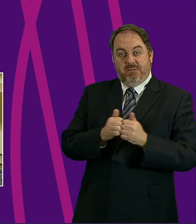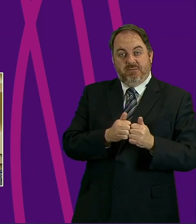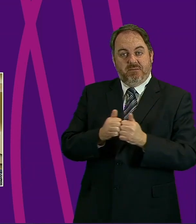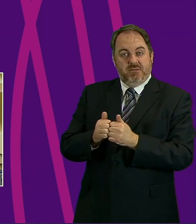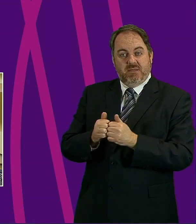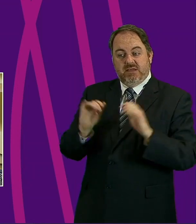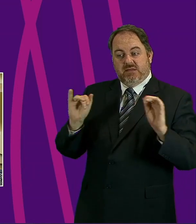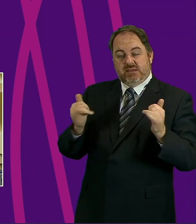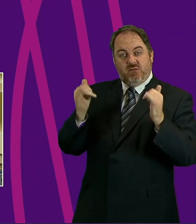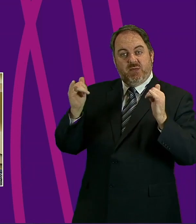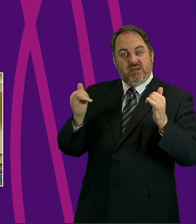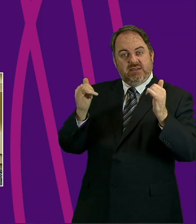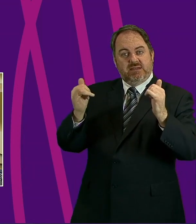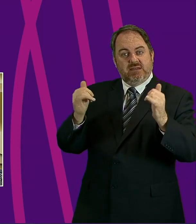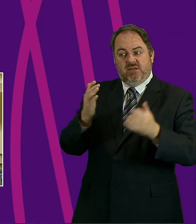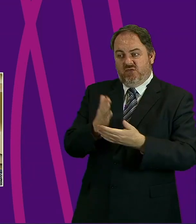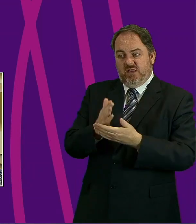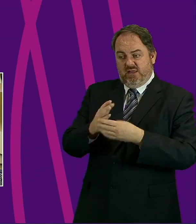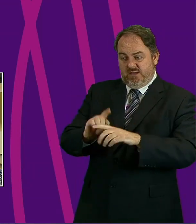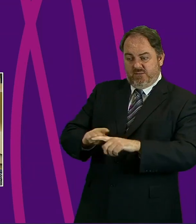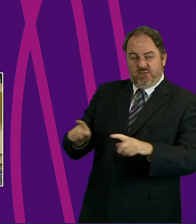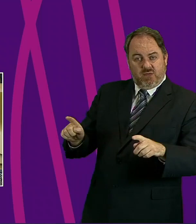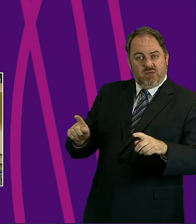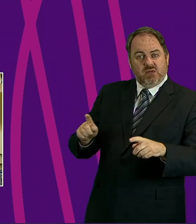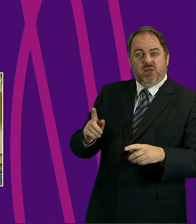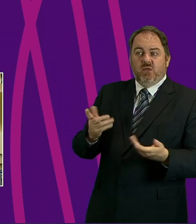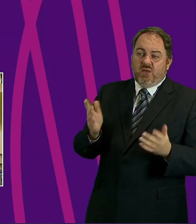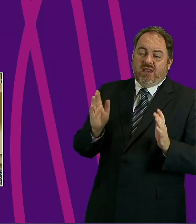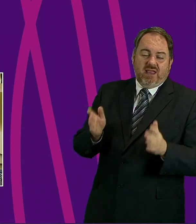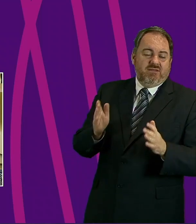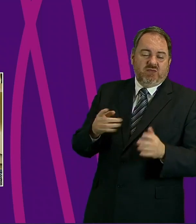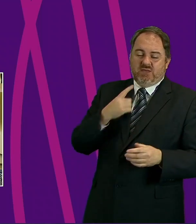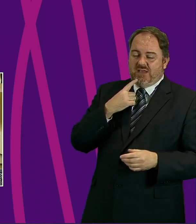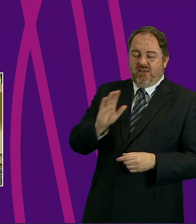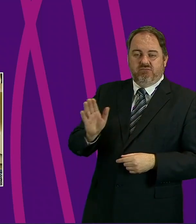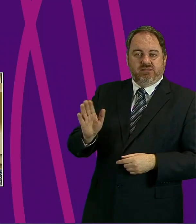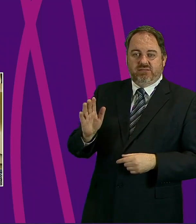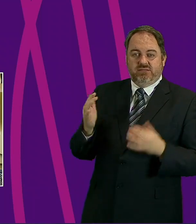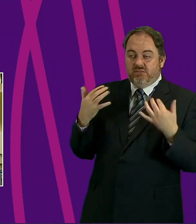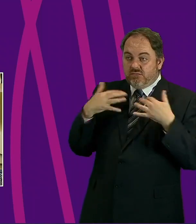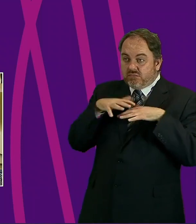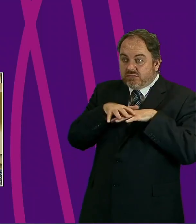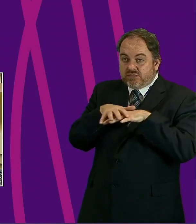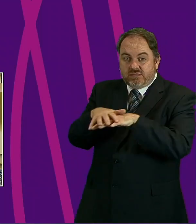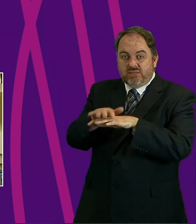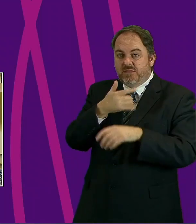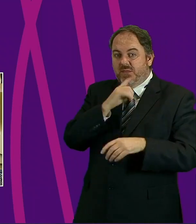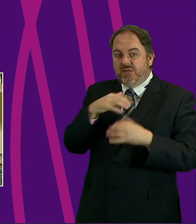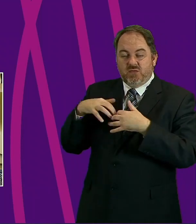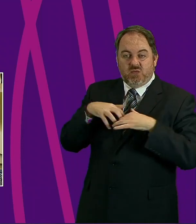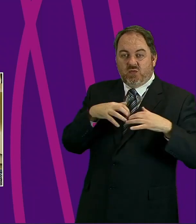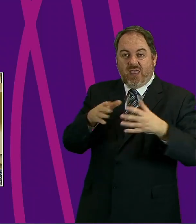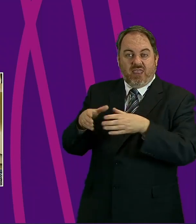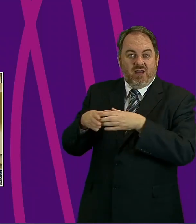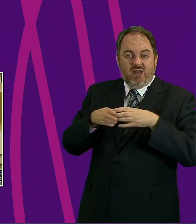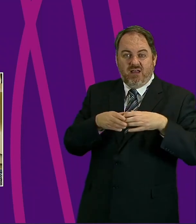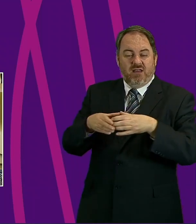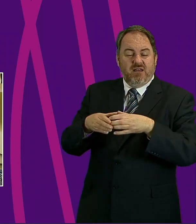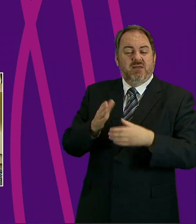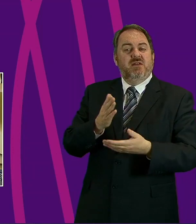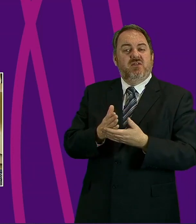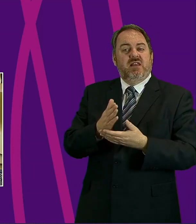that includes the restrictions on gatherings in a public place. Allowing marriages and civil partnerships more generally to